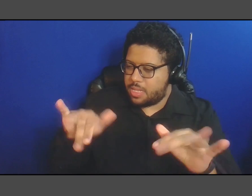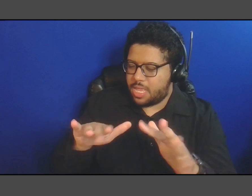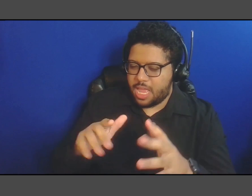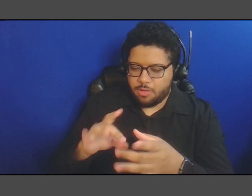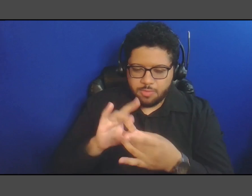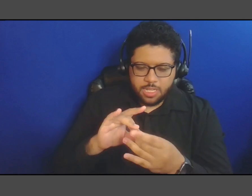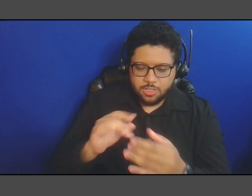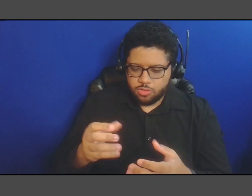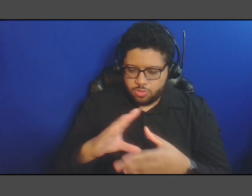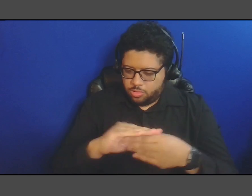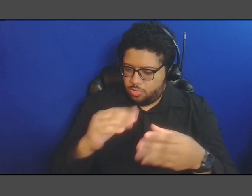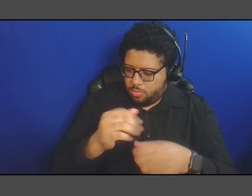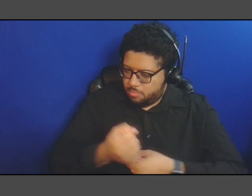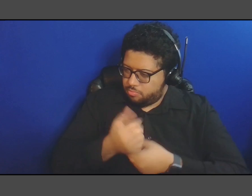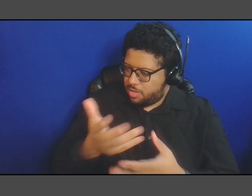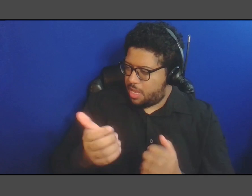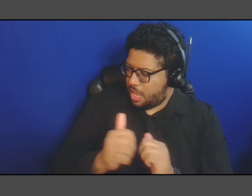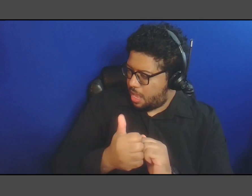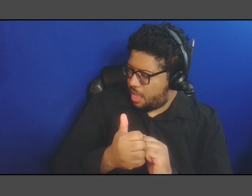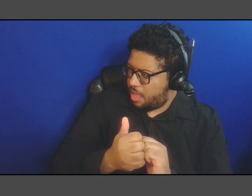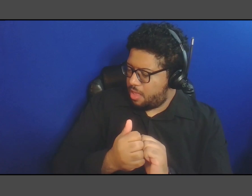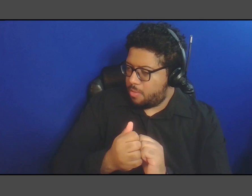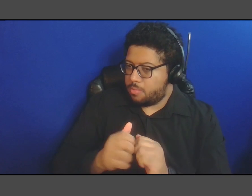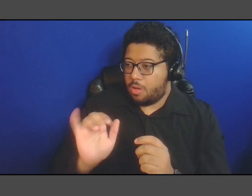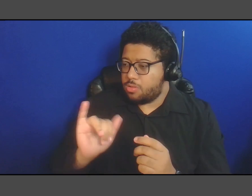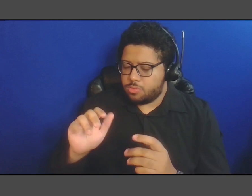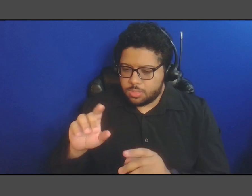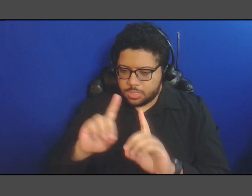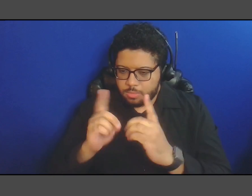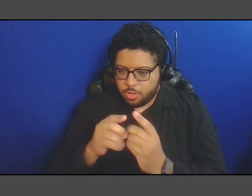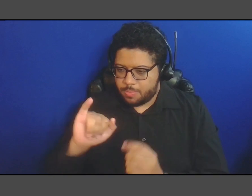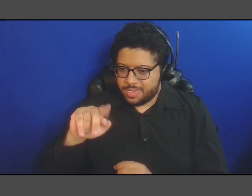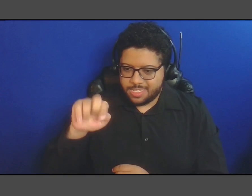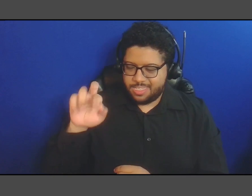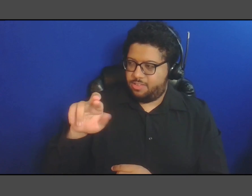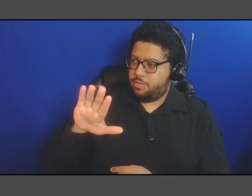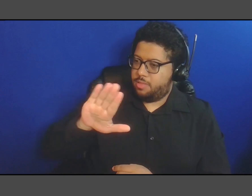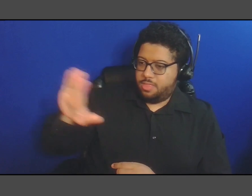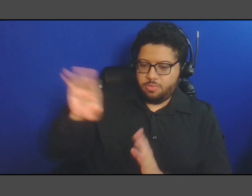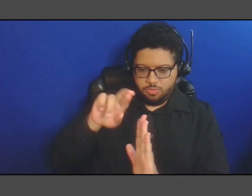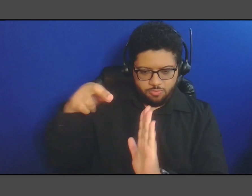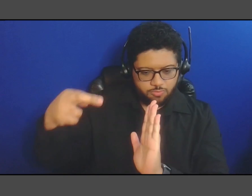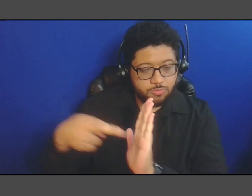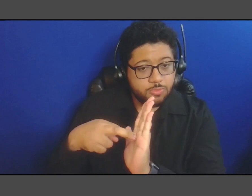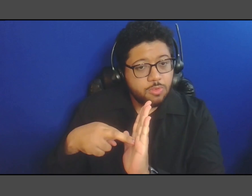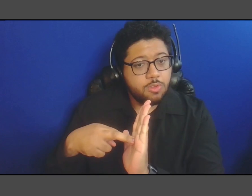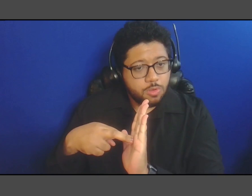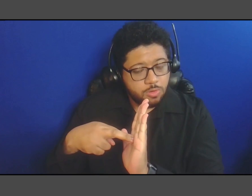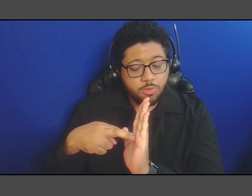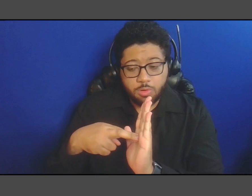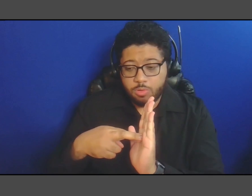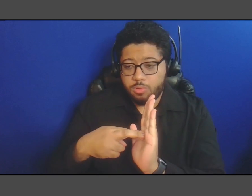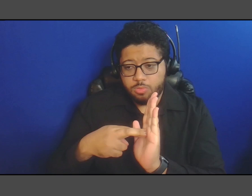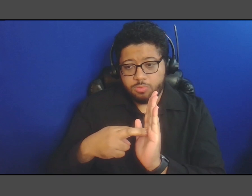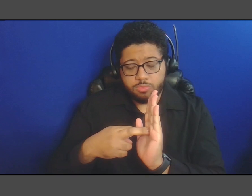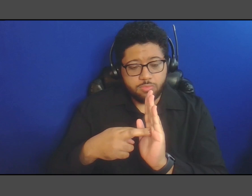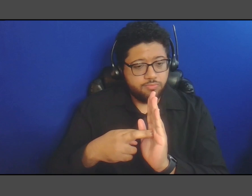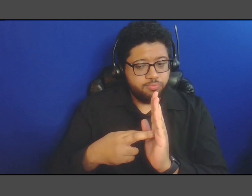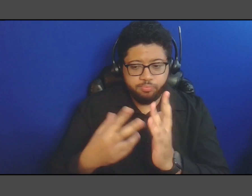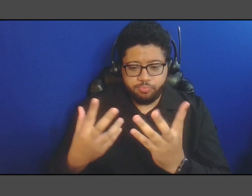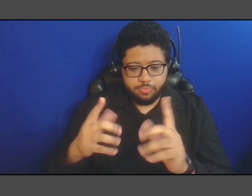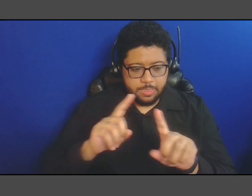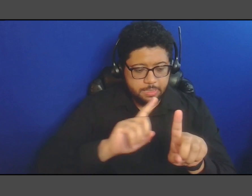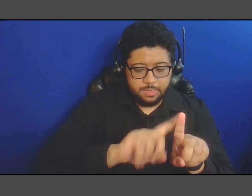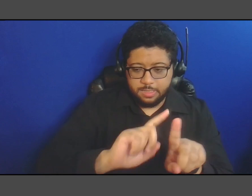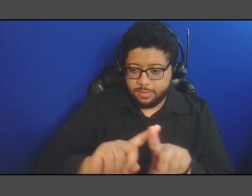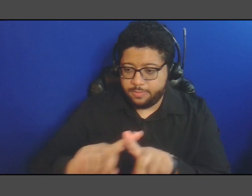about the Department of the Interior and its role in multiple American stories and storytelling? Why is it